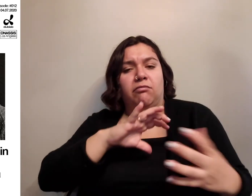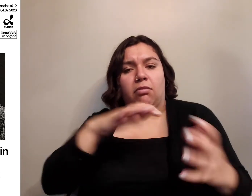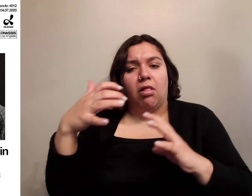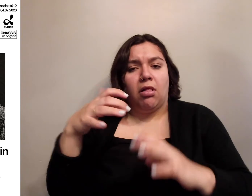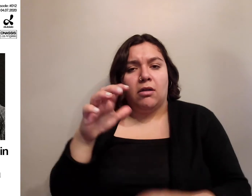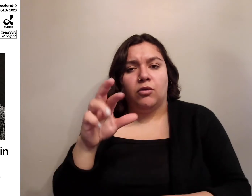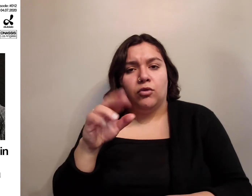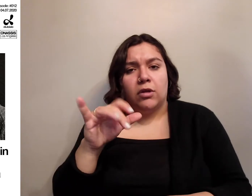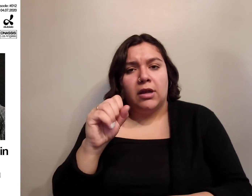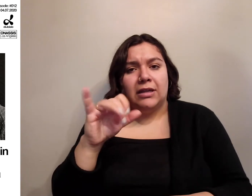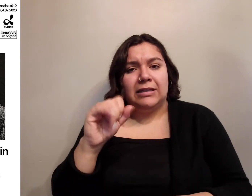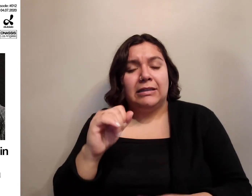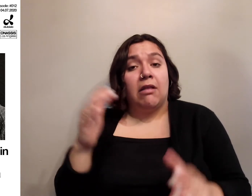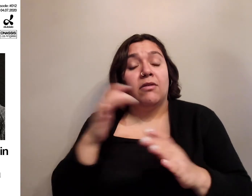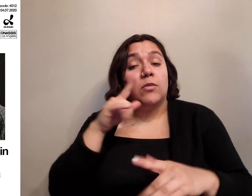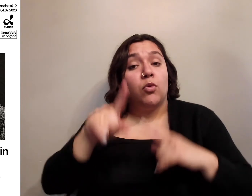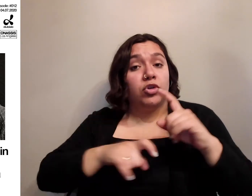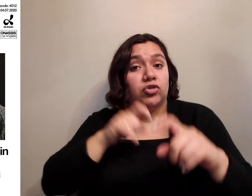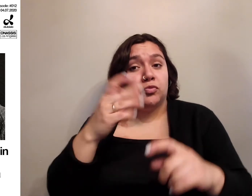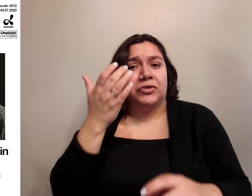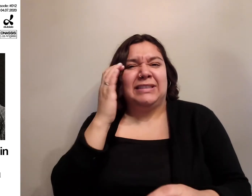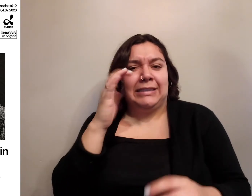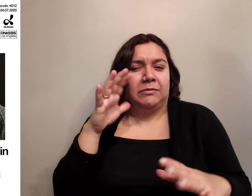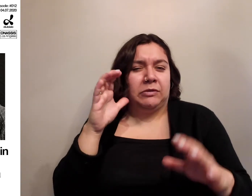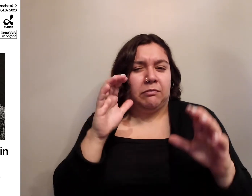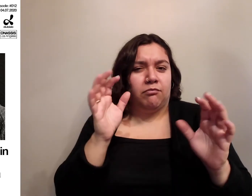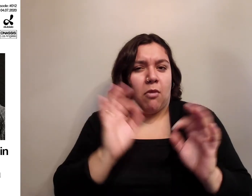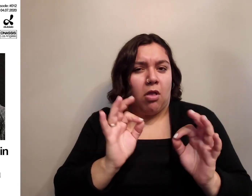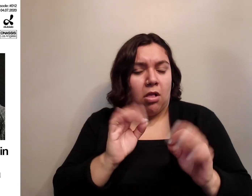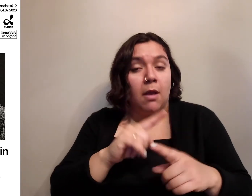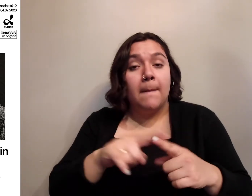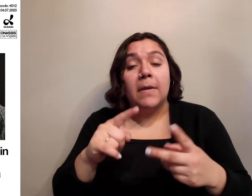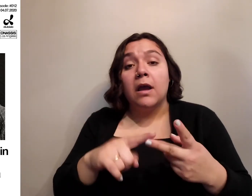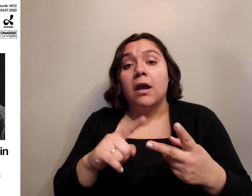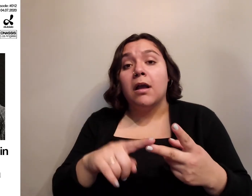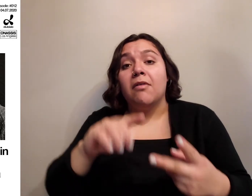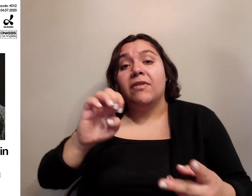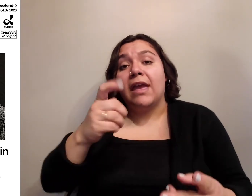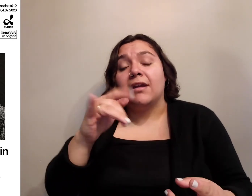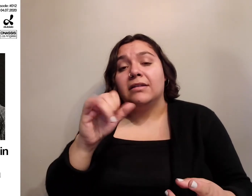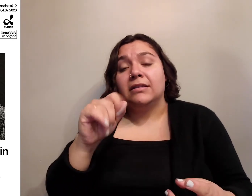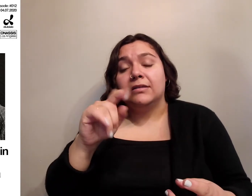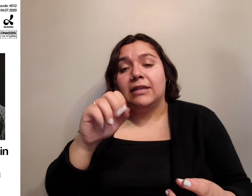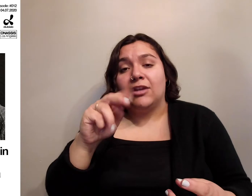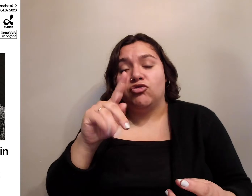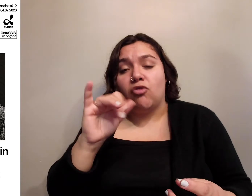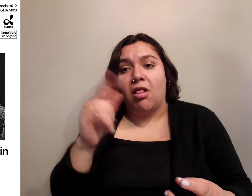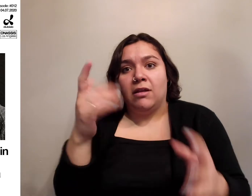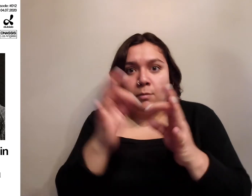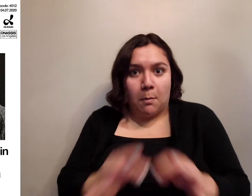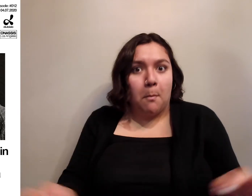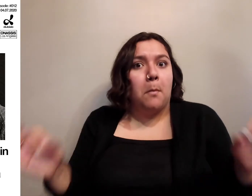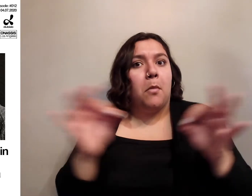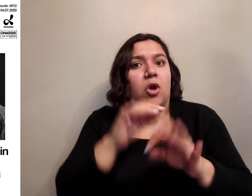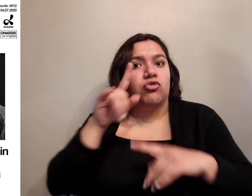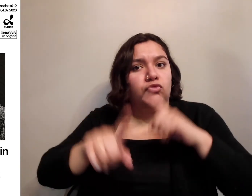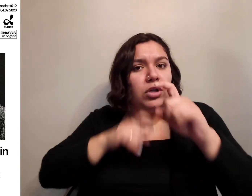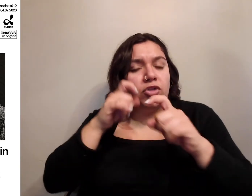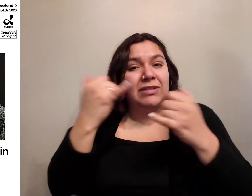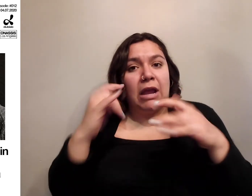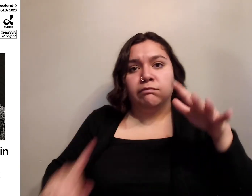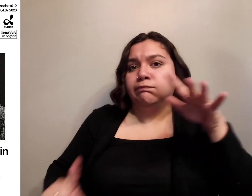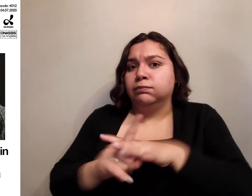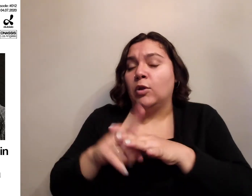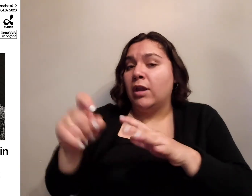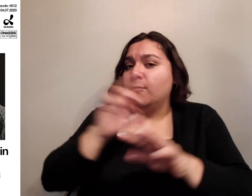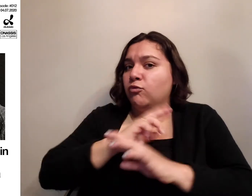small questions will seem small, and the existential questions will rise to the surface, and those are the ones that we have to be